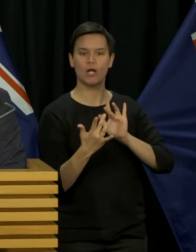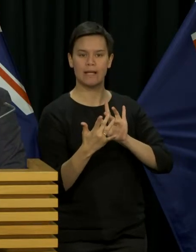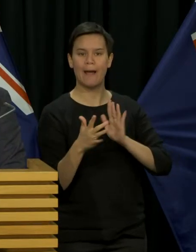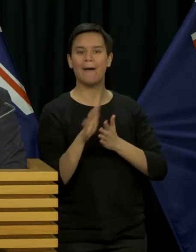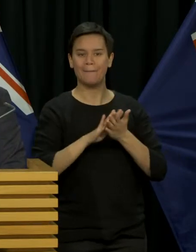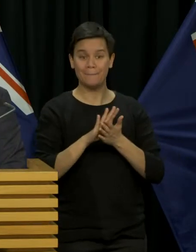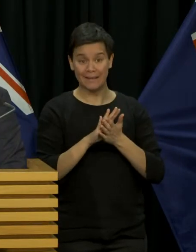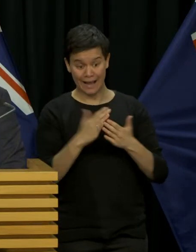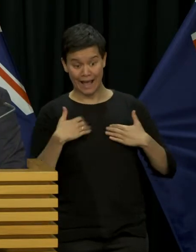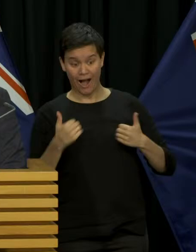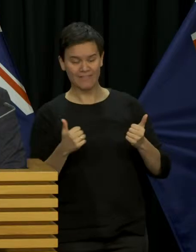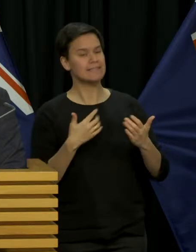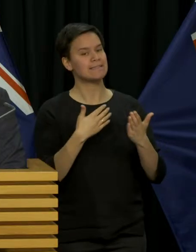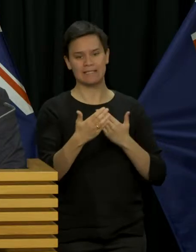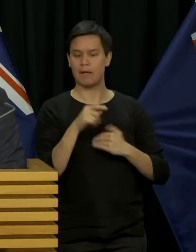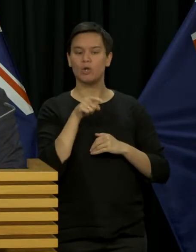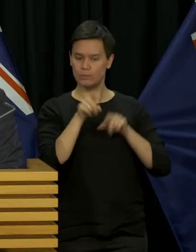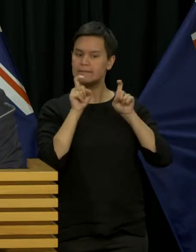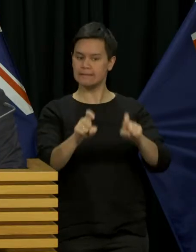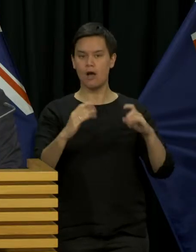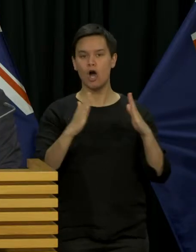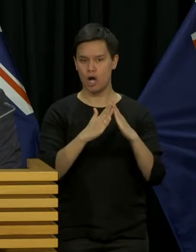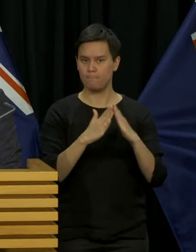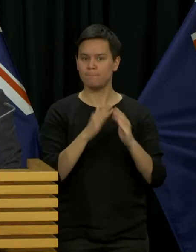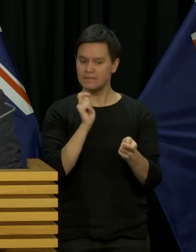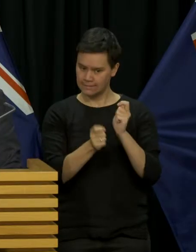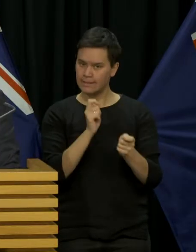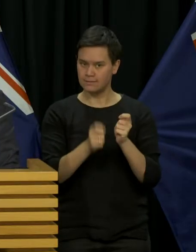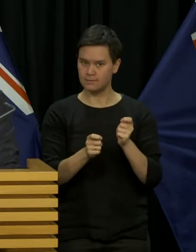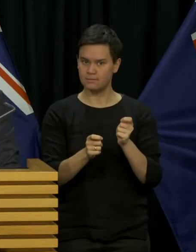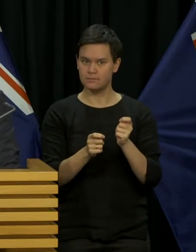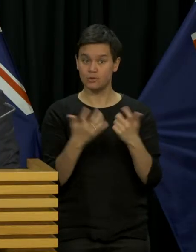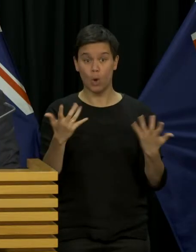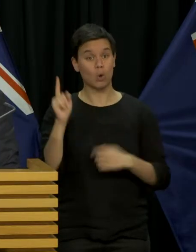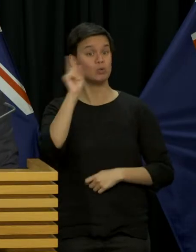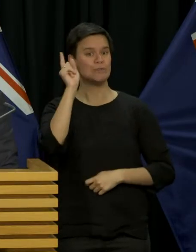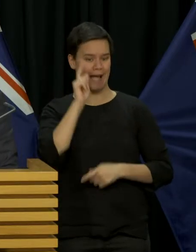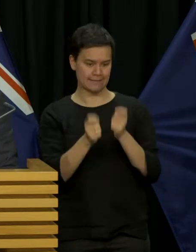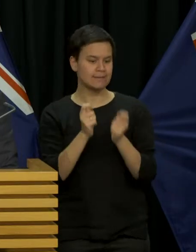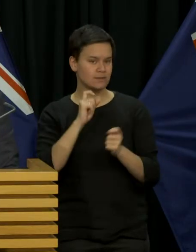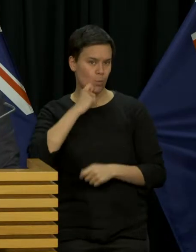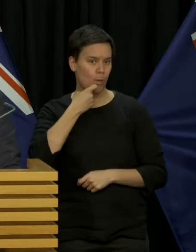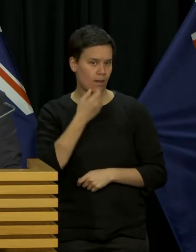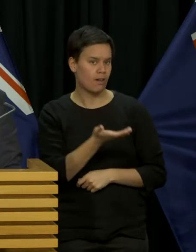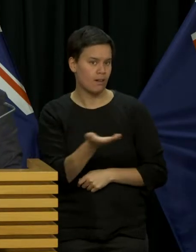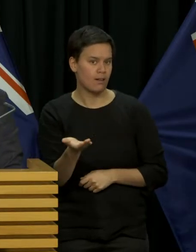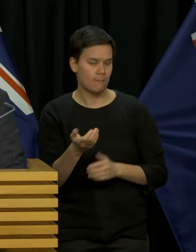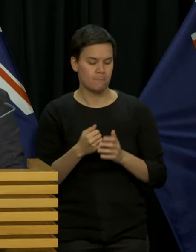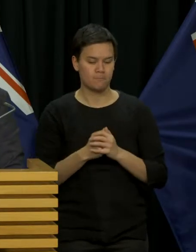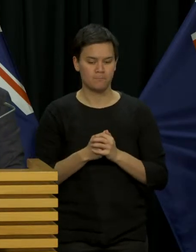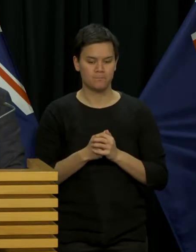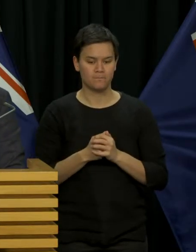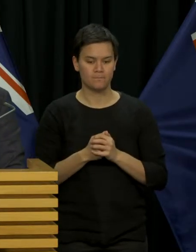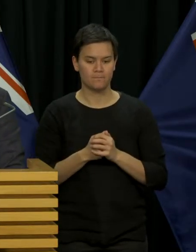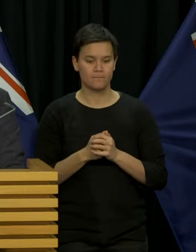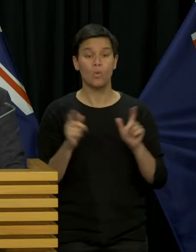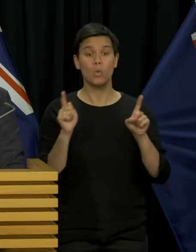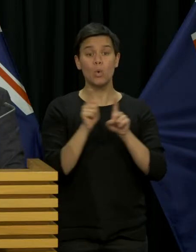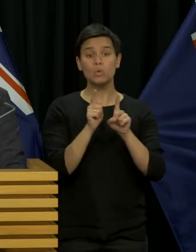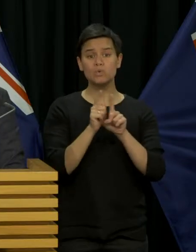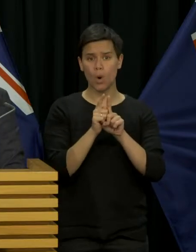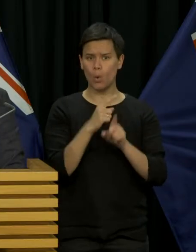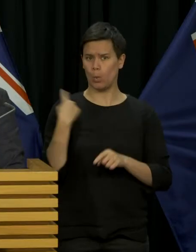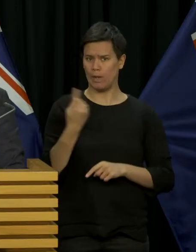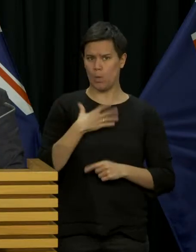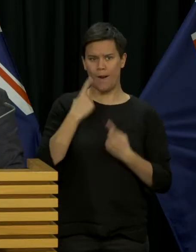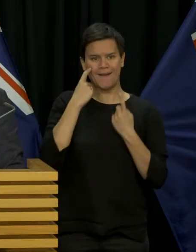self-isolation and they will be tested today. As a precaution, we're also undertaking further public health inquiries